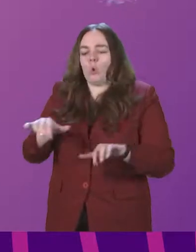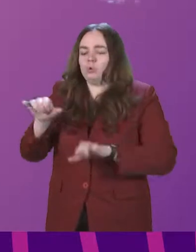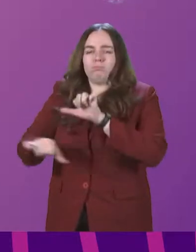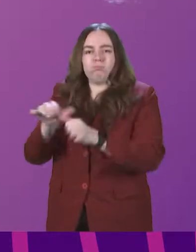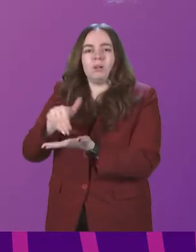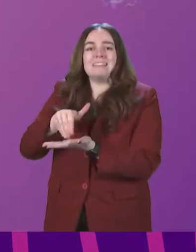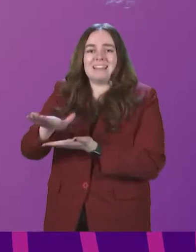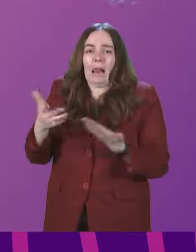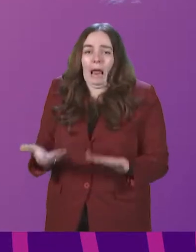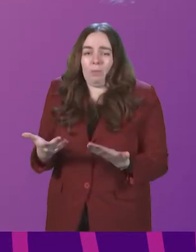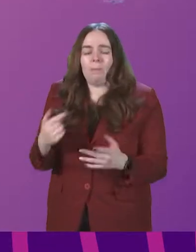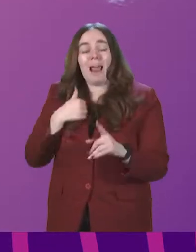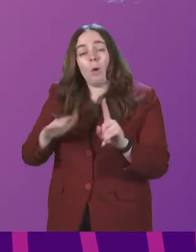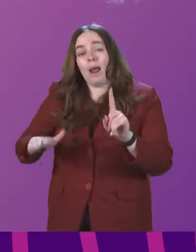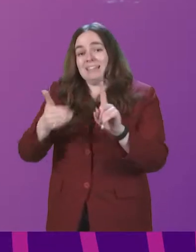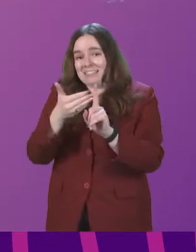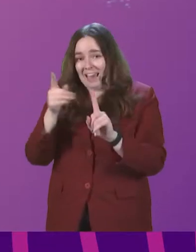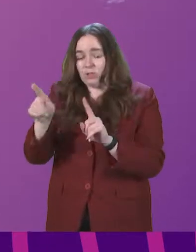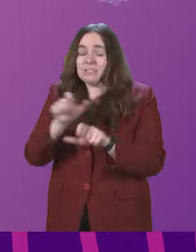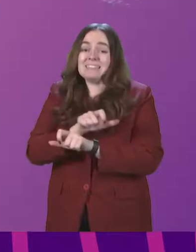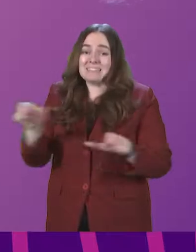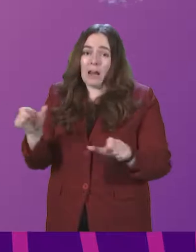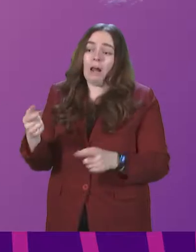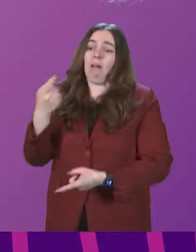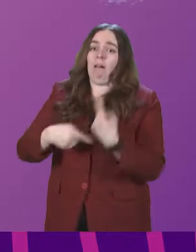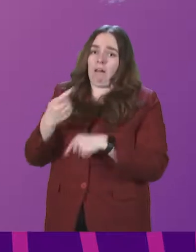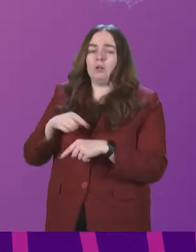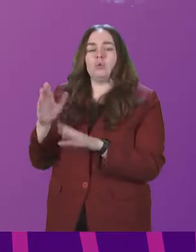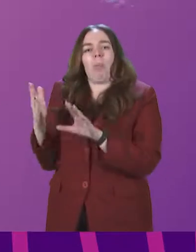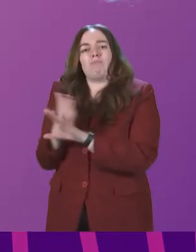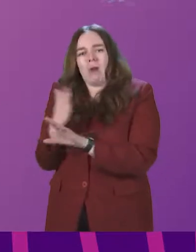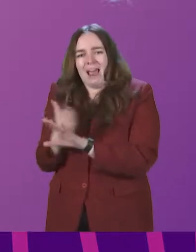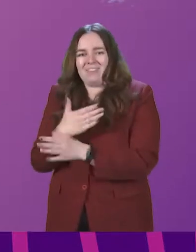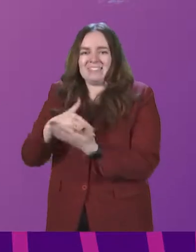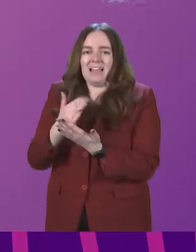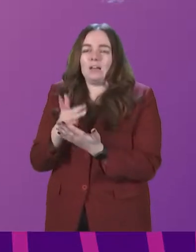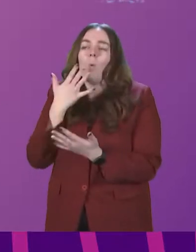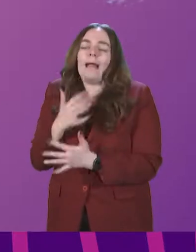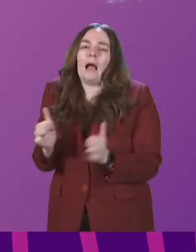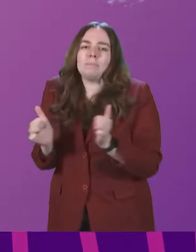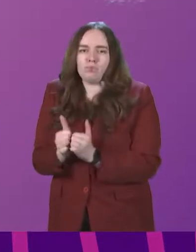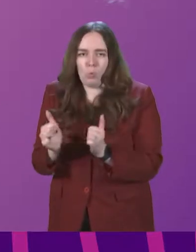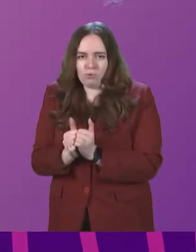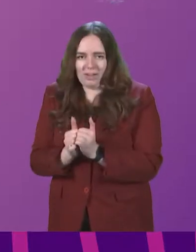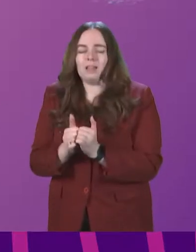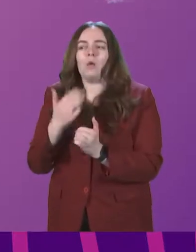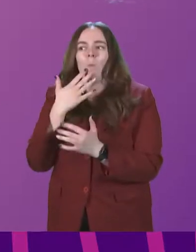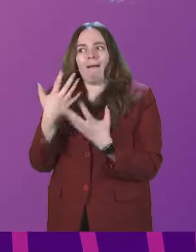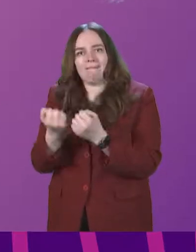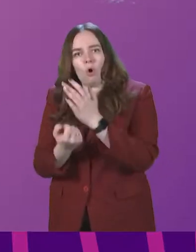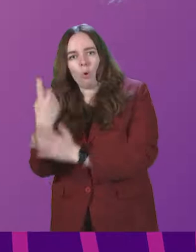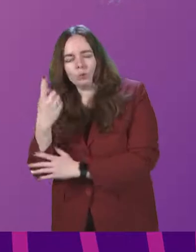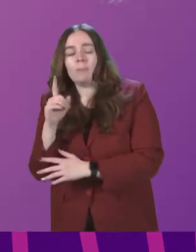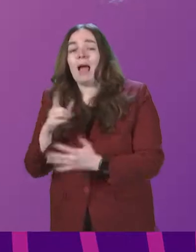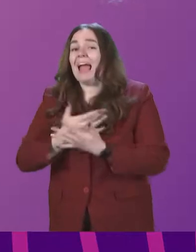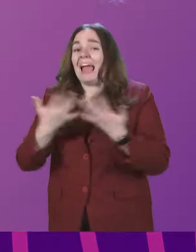Our intention for Presswick Airport is still to return it to the private sector at the appropriate time and opportunity. But any